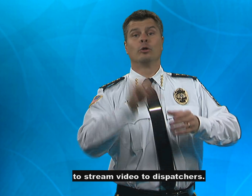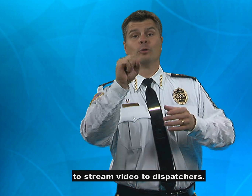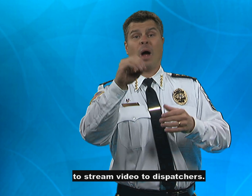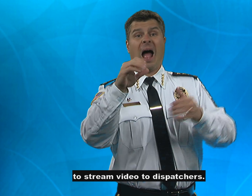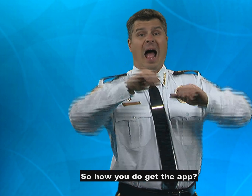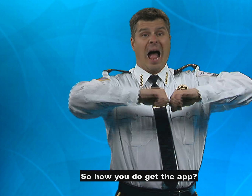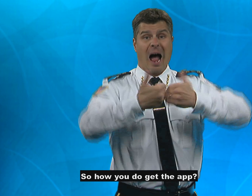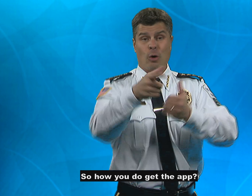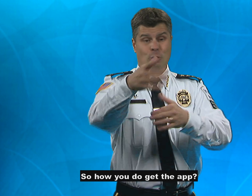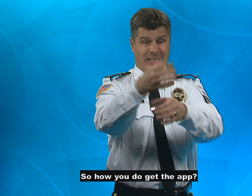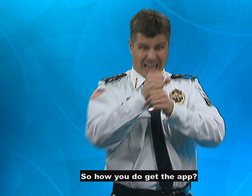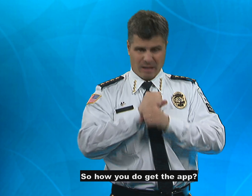So how do you get the app?